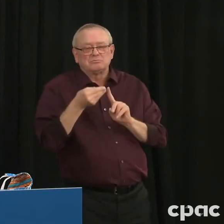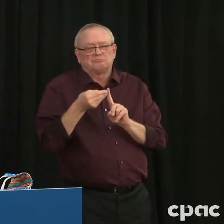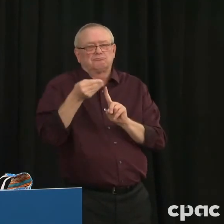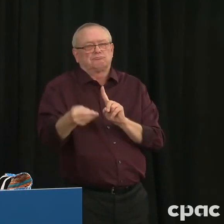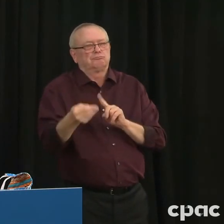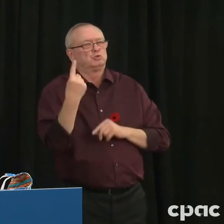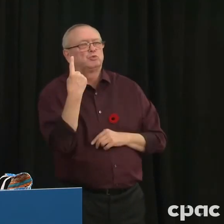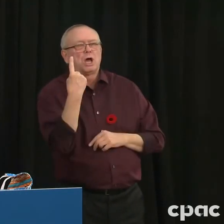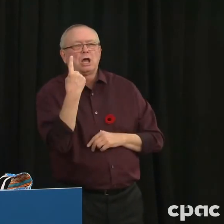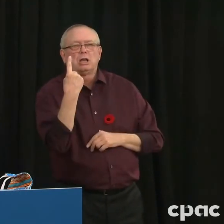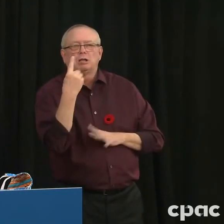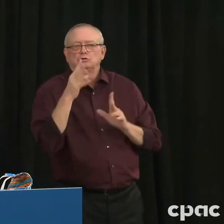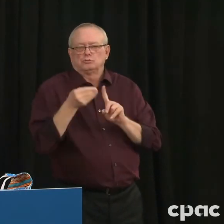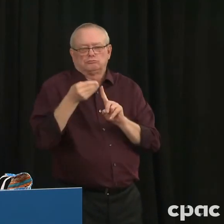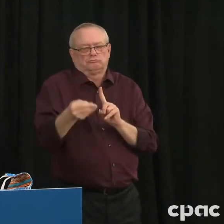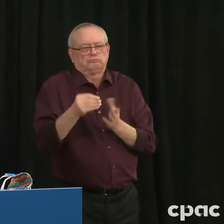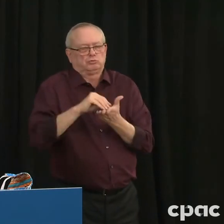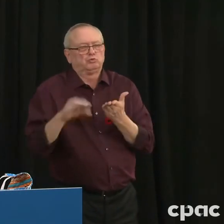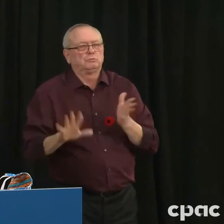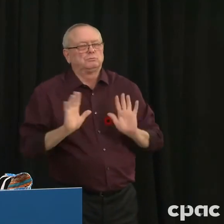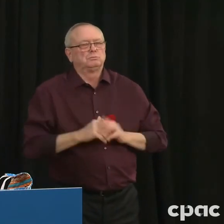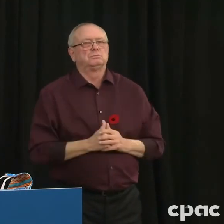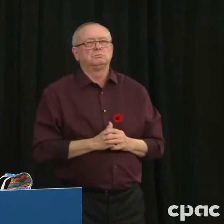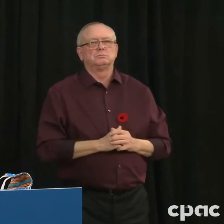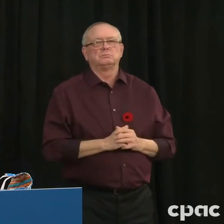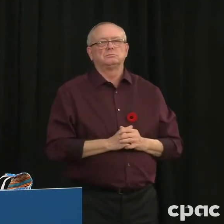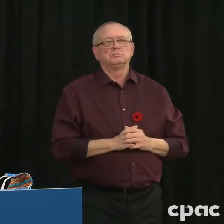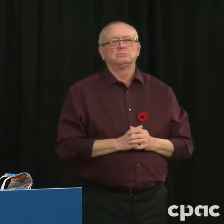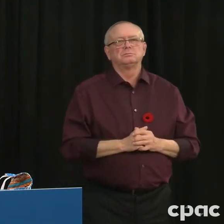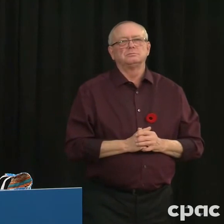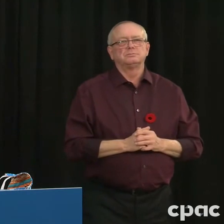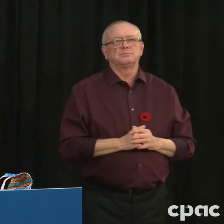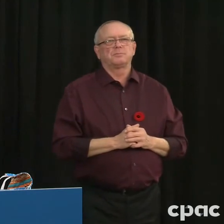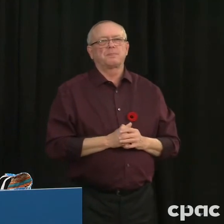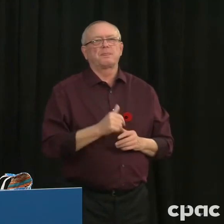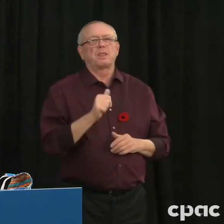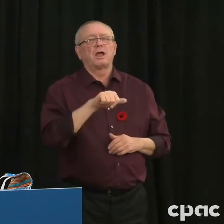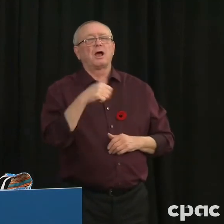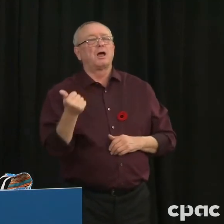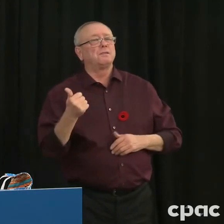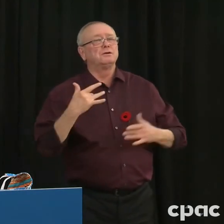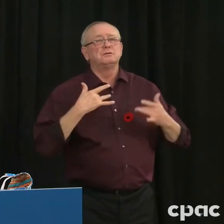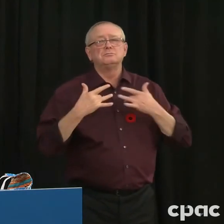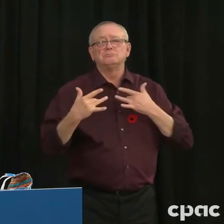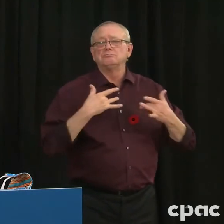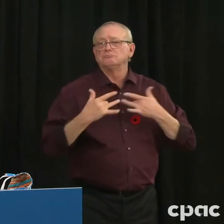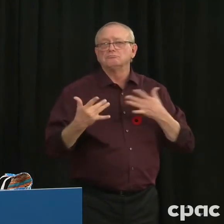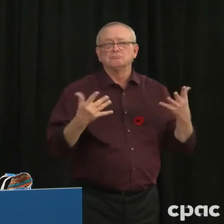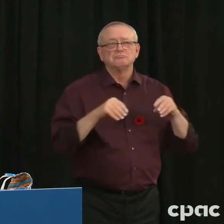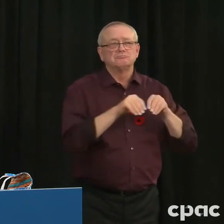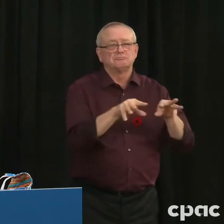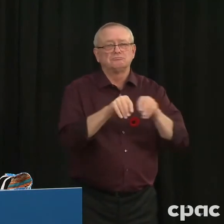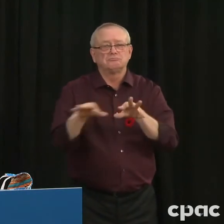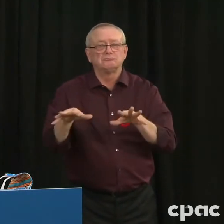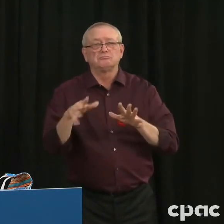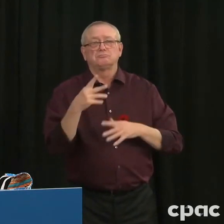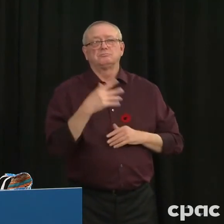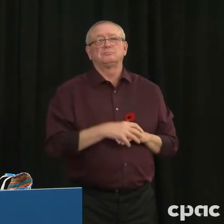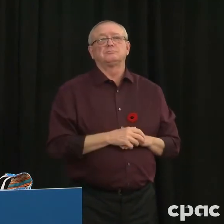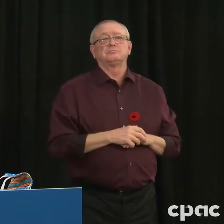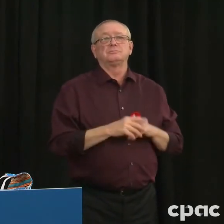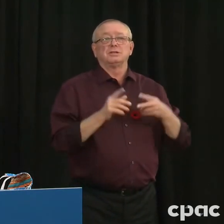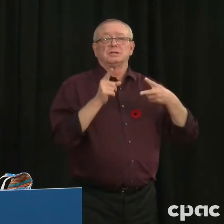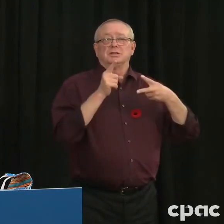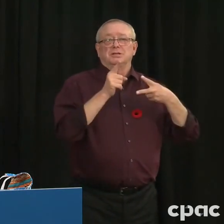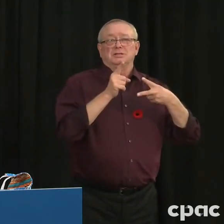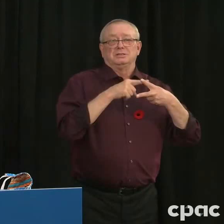in Calgary. An outbreak has now been declared at the Calgary Drop-In Centre. There are currently 11 cases identified,